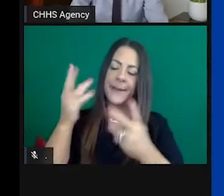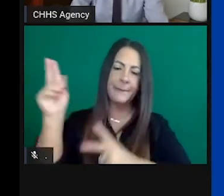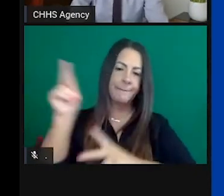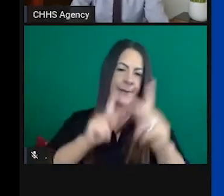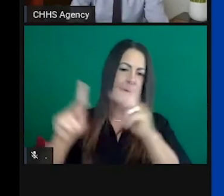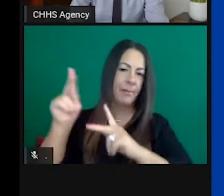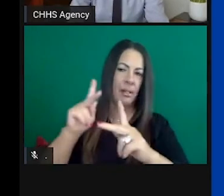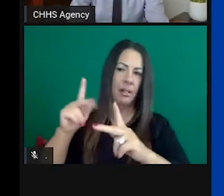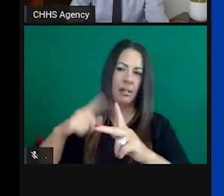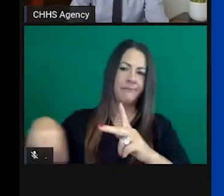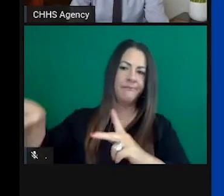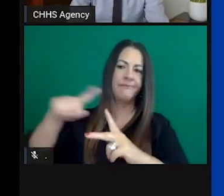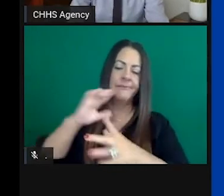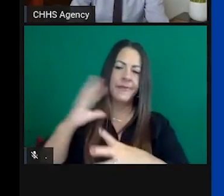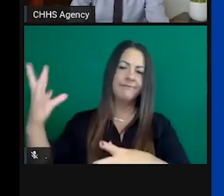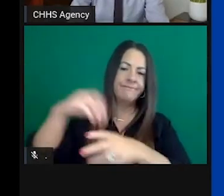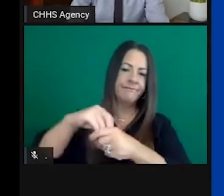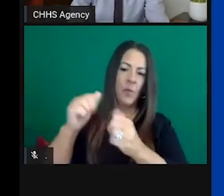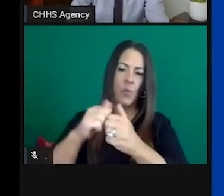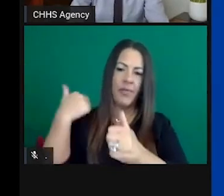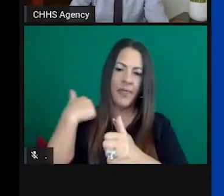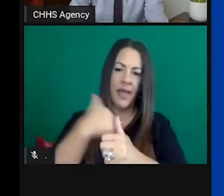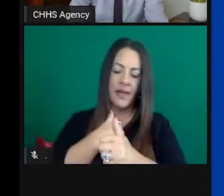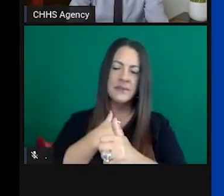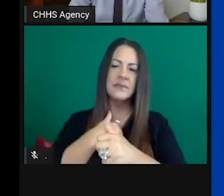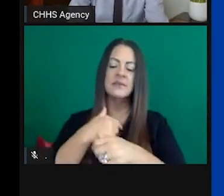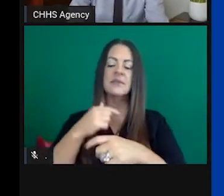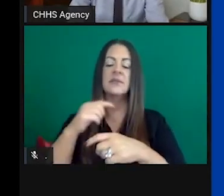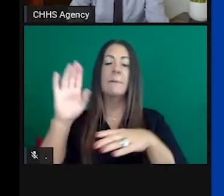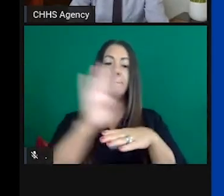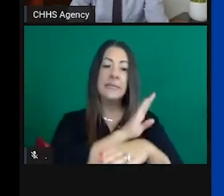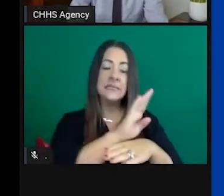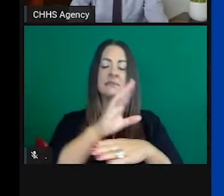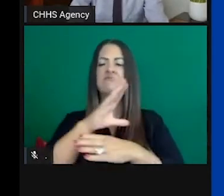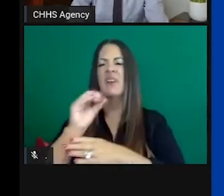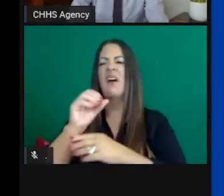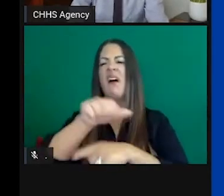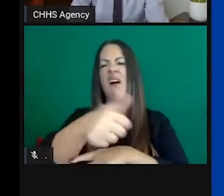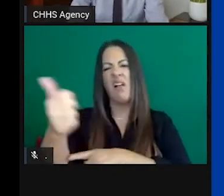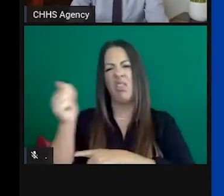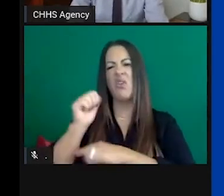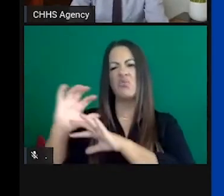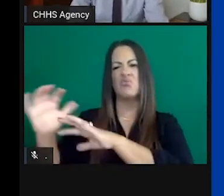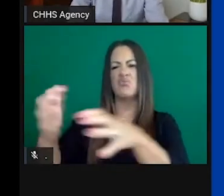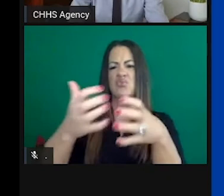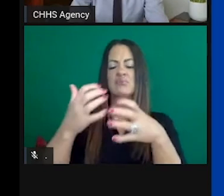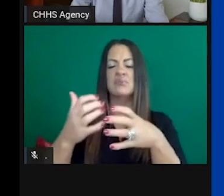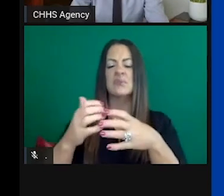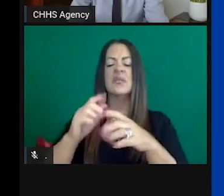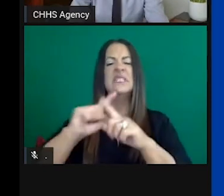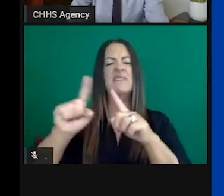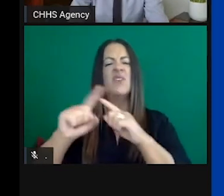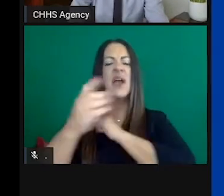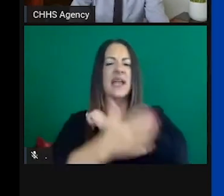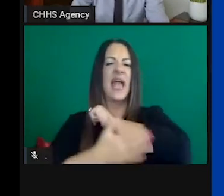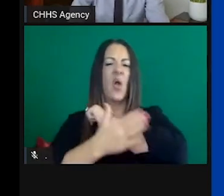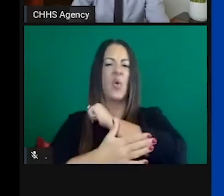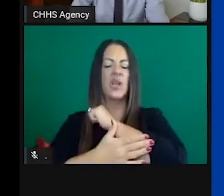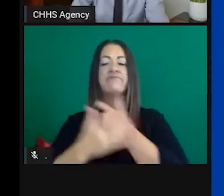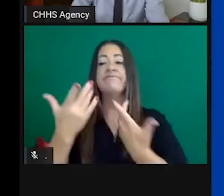who've been engaging with us, whether it's on the business sector side, but really so many people at the county level, whether it's our